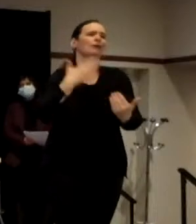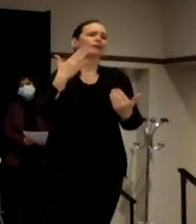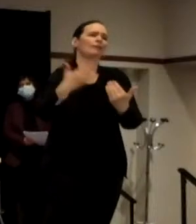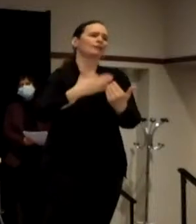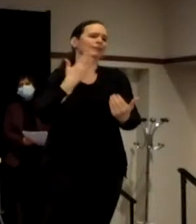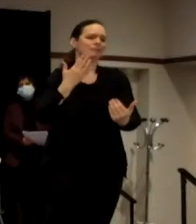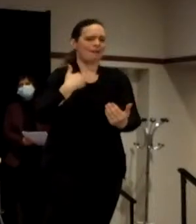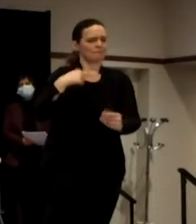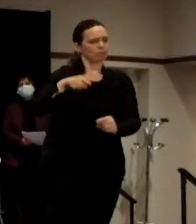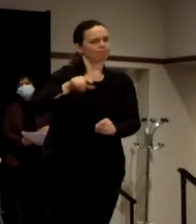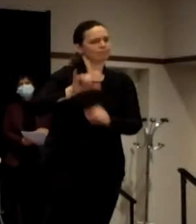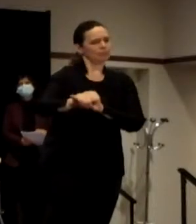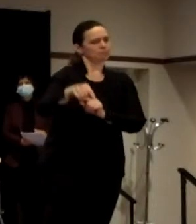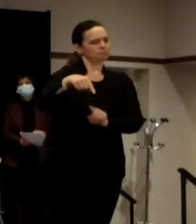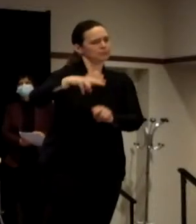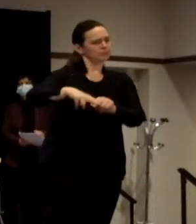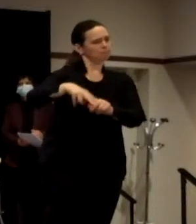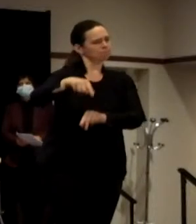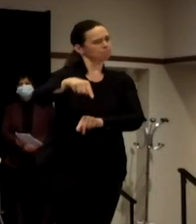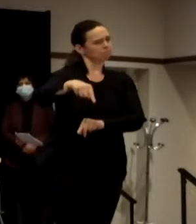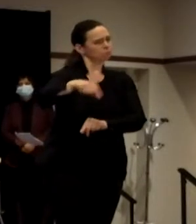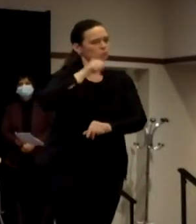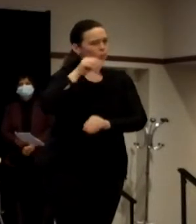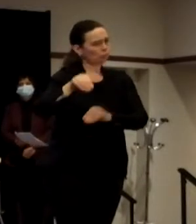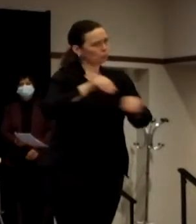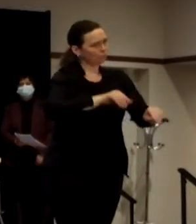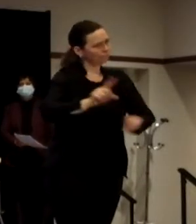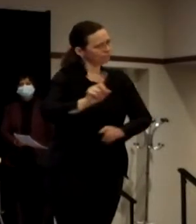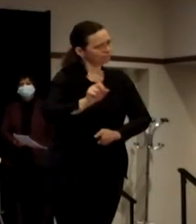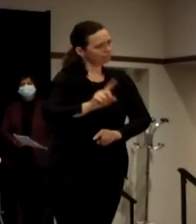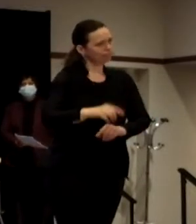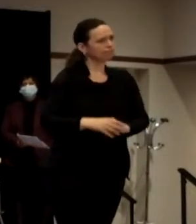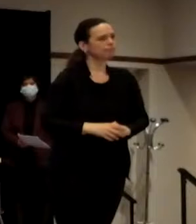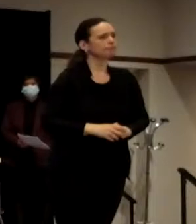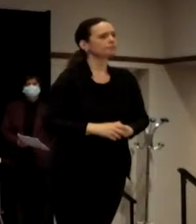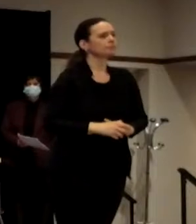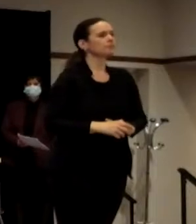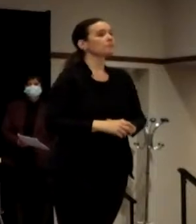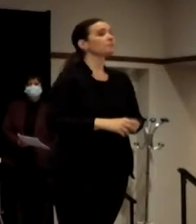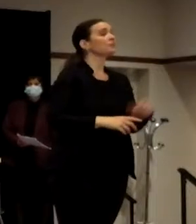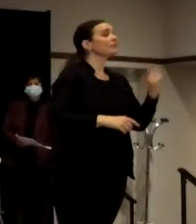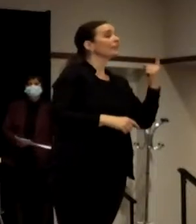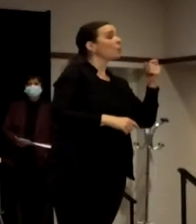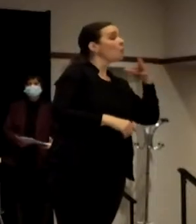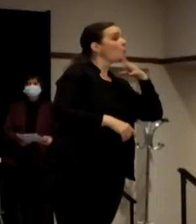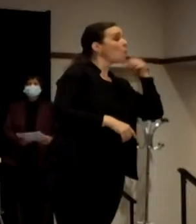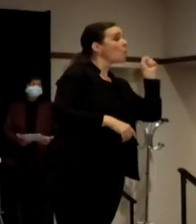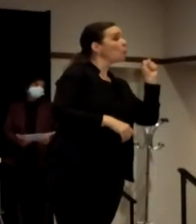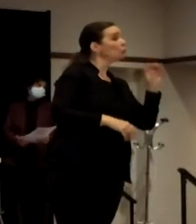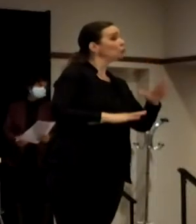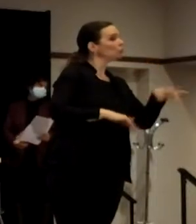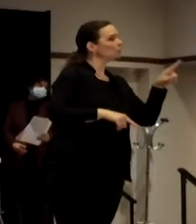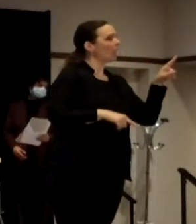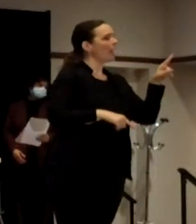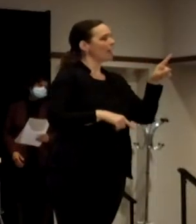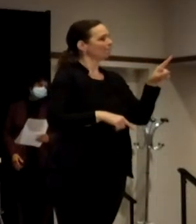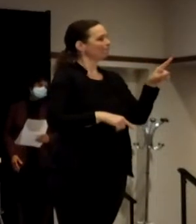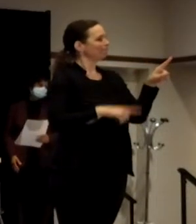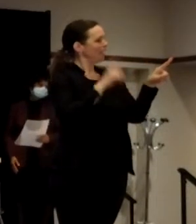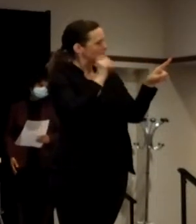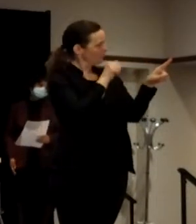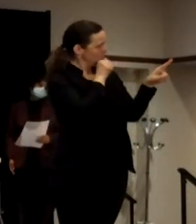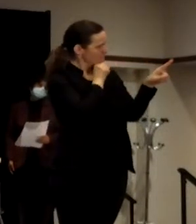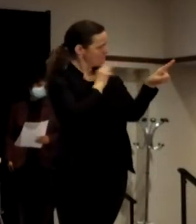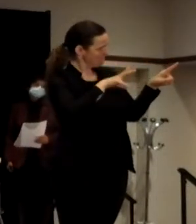groups, a little non-traditional in our society for older age groups. It's got to probably be the norm now for a little while.